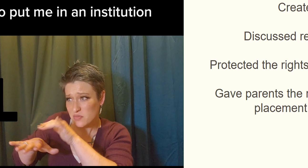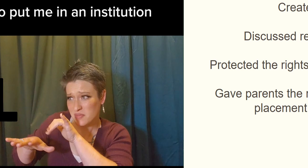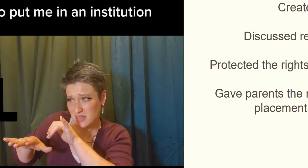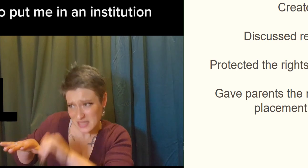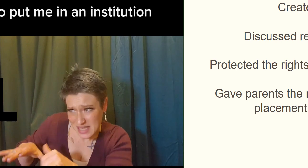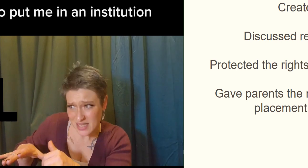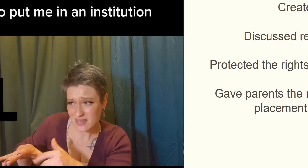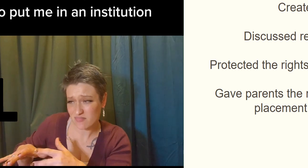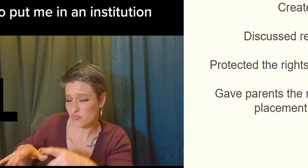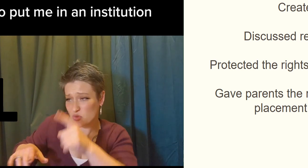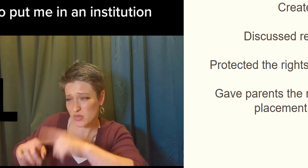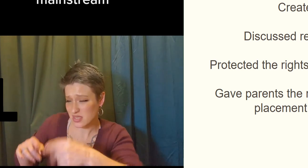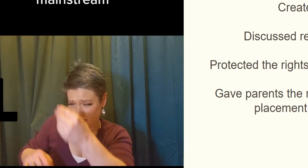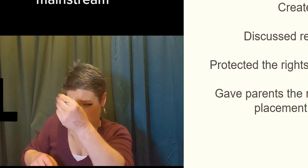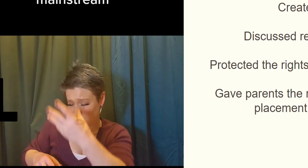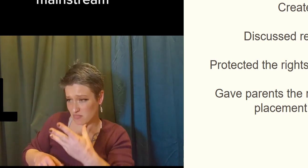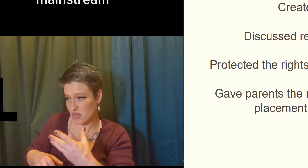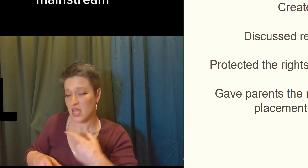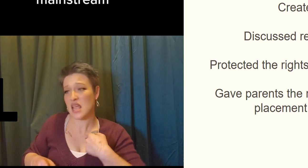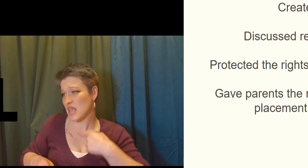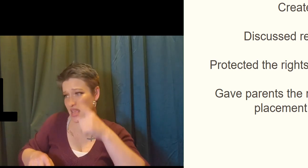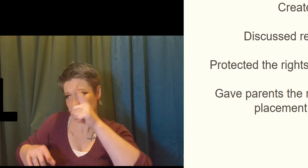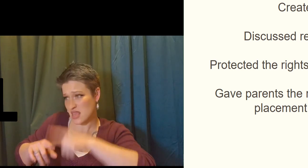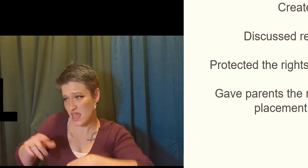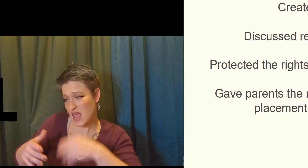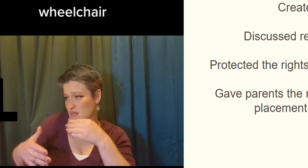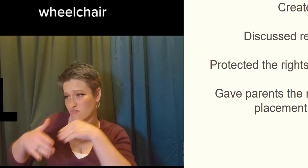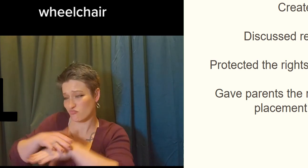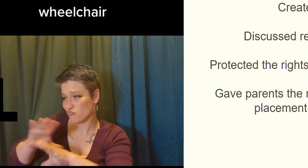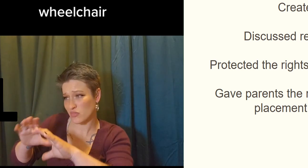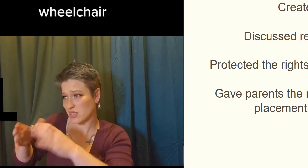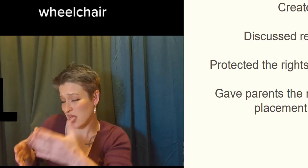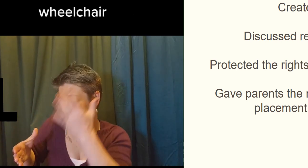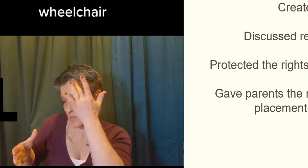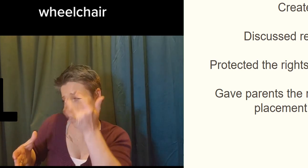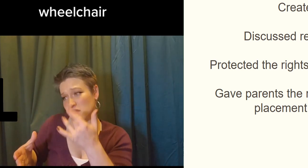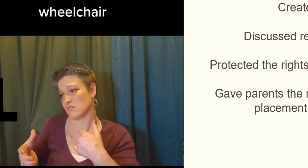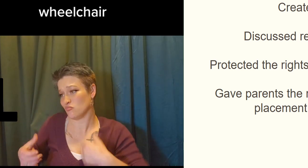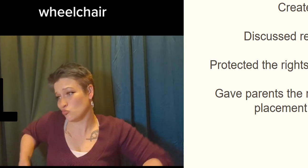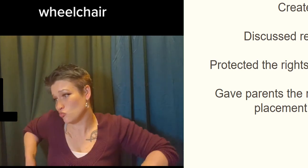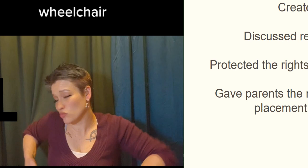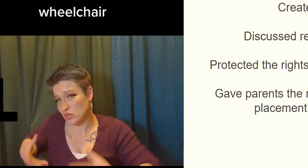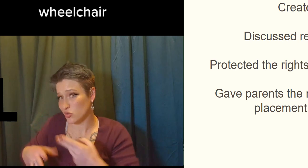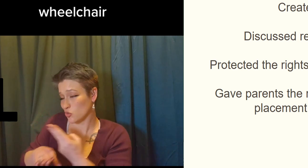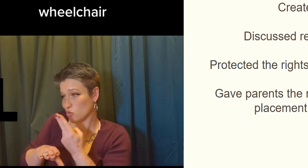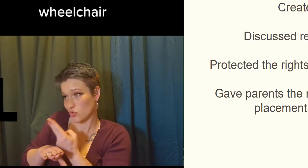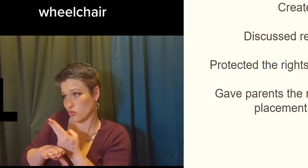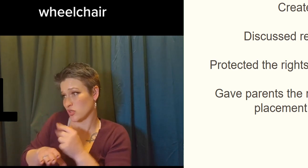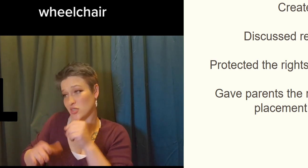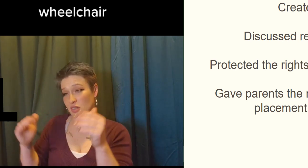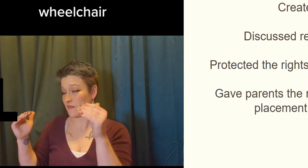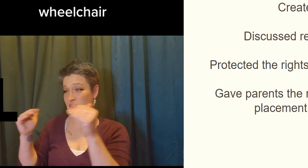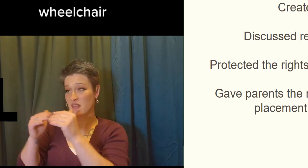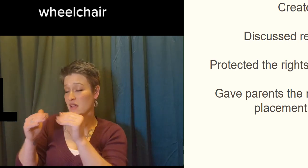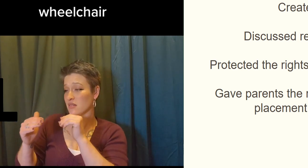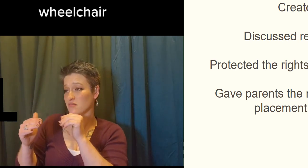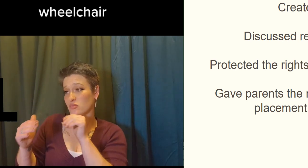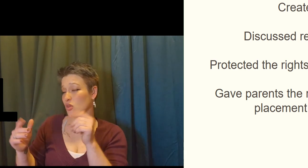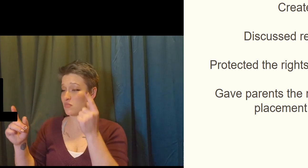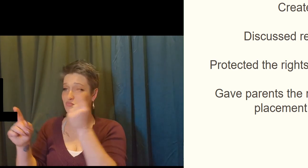here and you wanted to put me in an institution. I couldn't go into the mainstream. That's what I want. You can't tell me that I can't come in because I'm using a